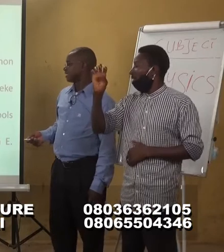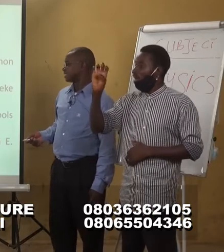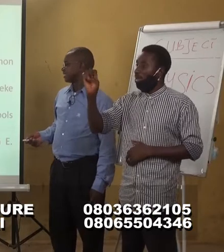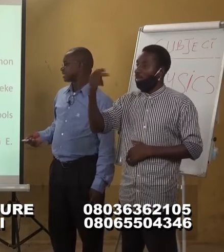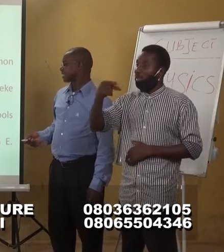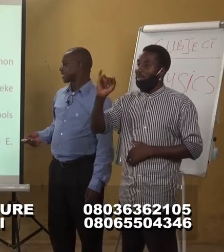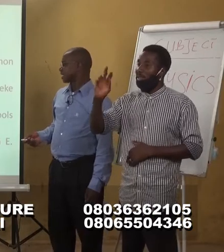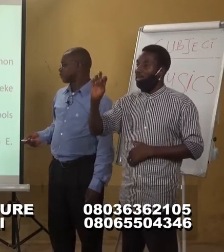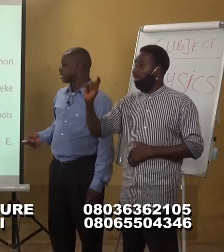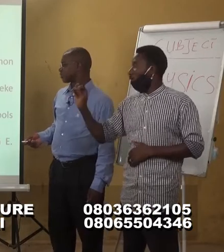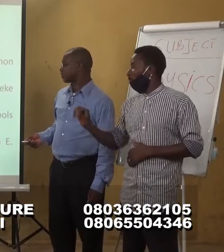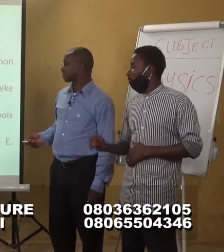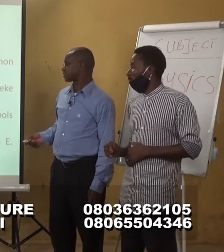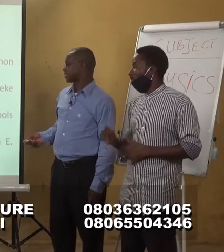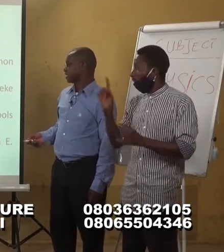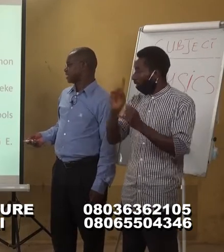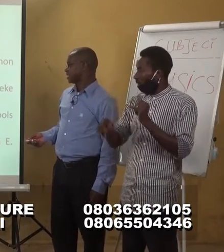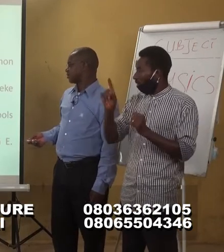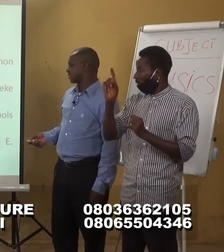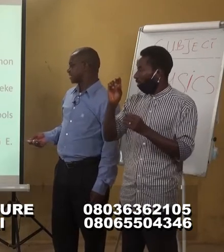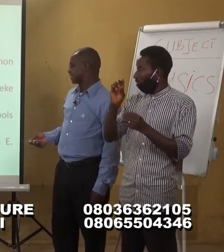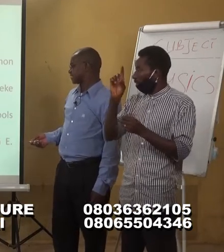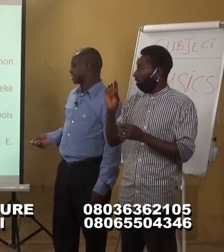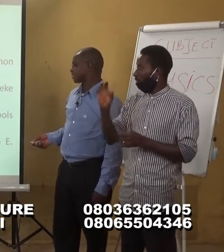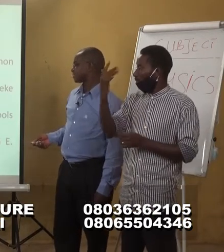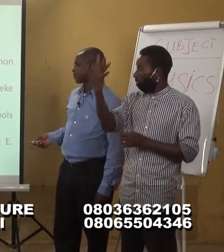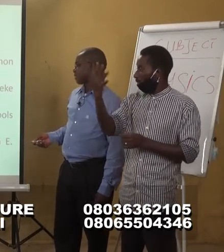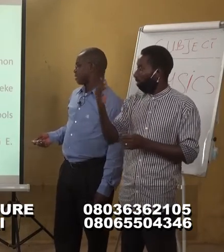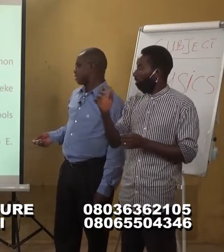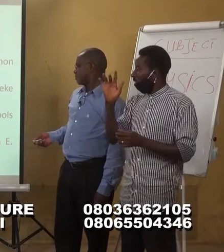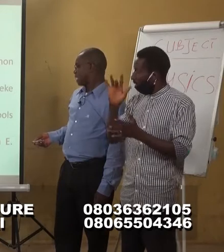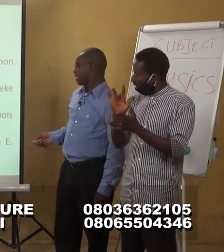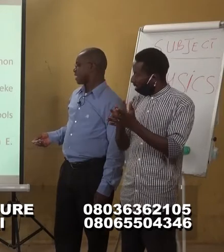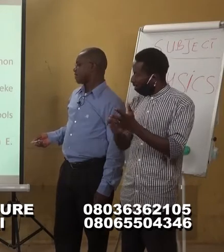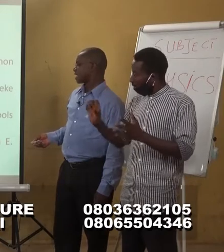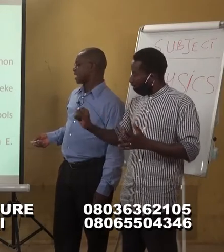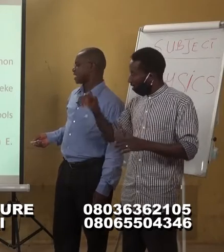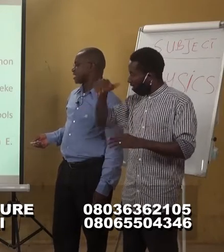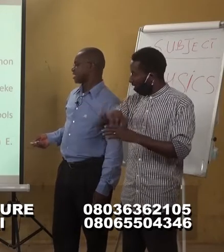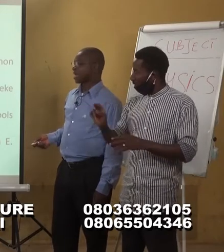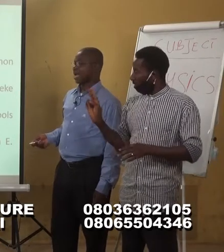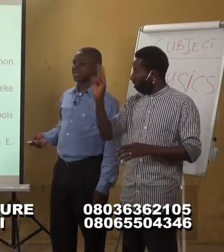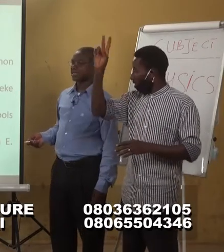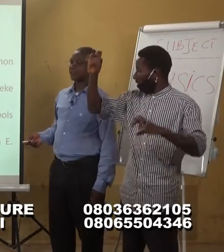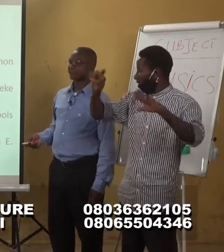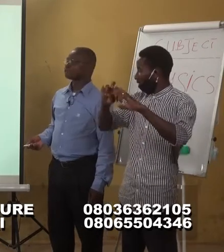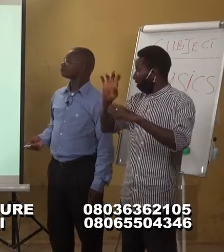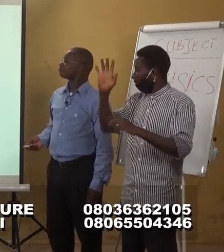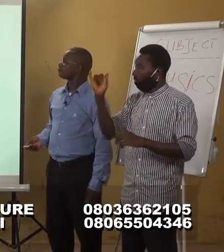on the list is Calculations in University Physics by Emeka E.